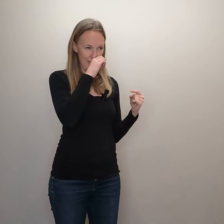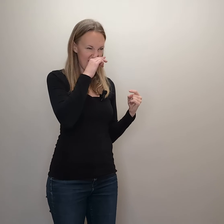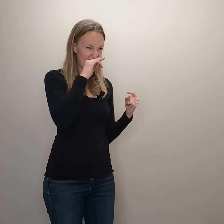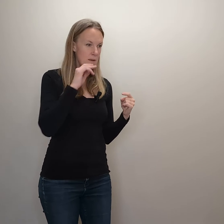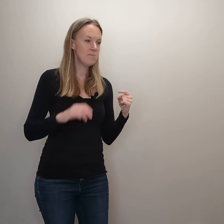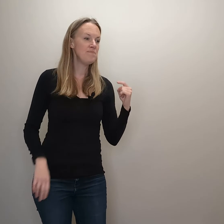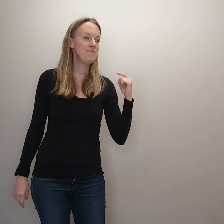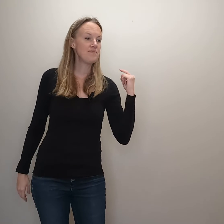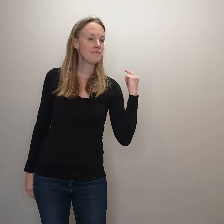Okay?